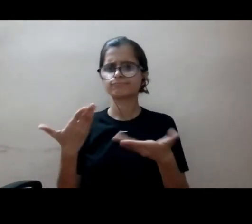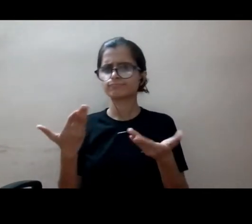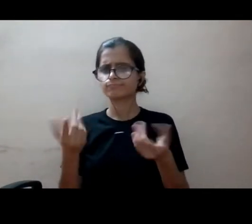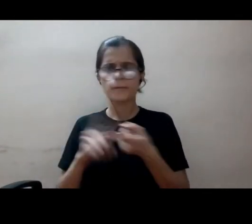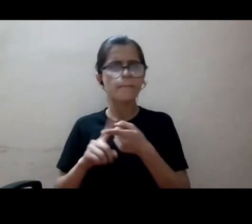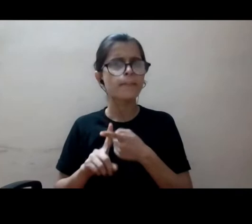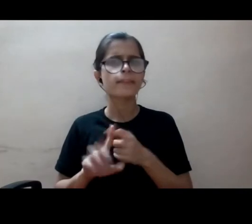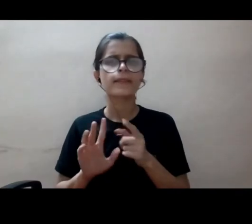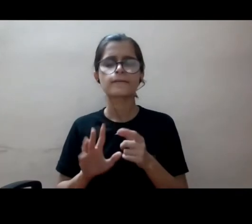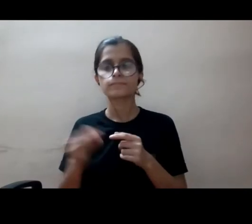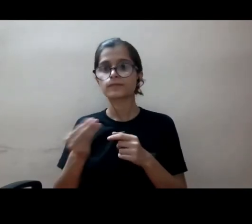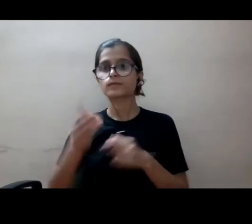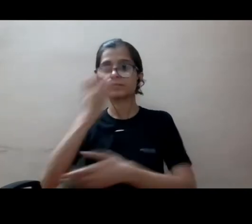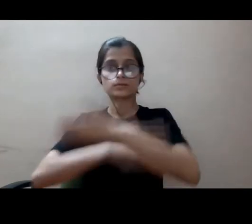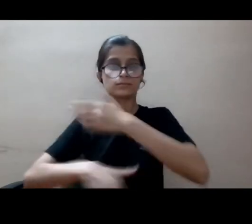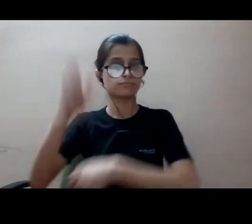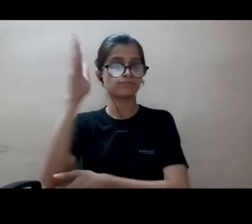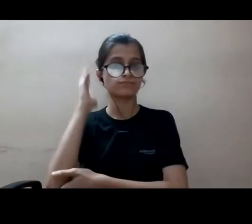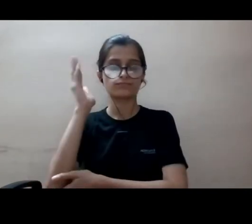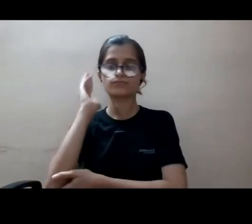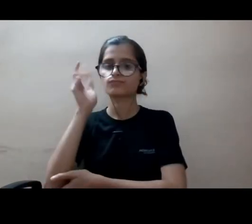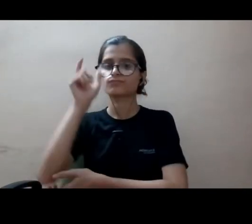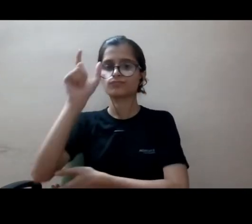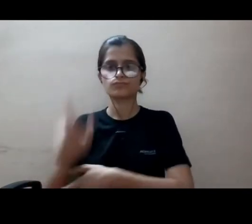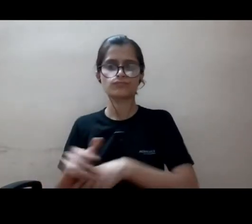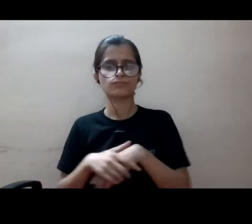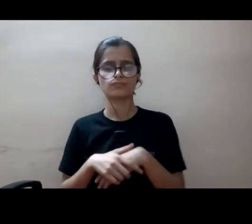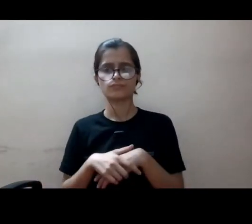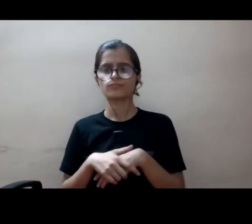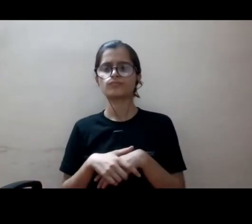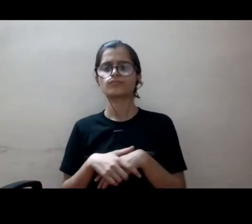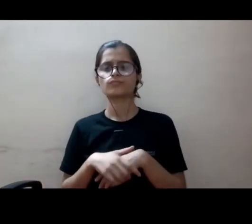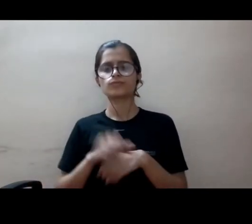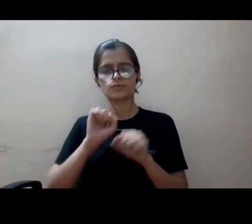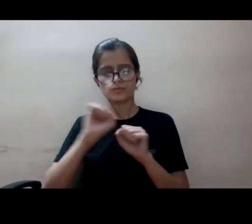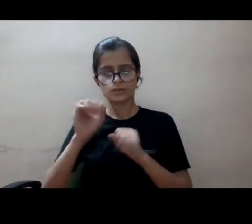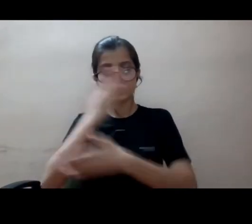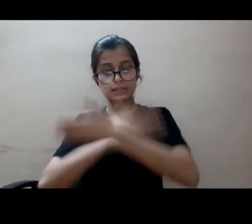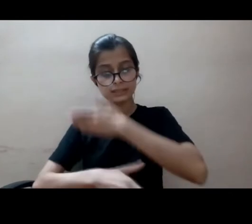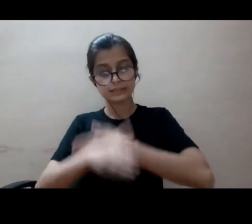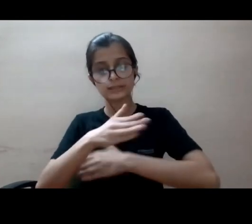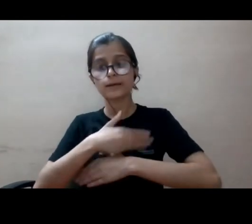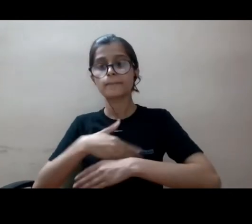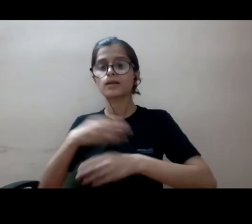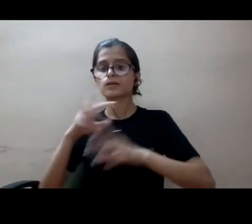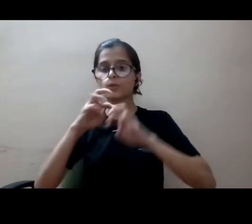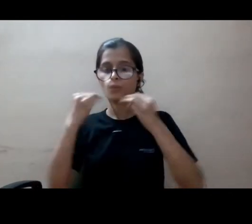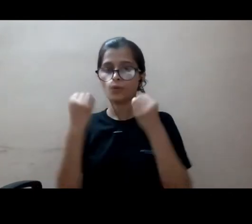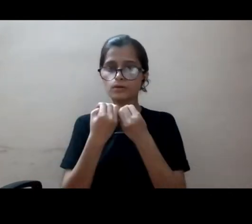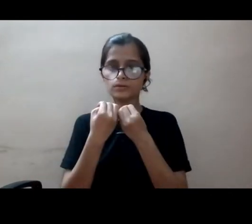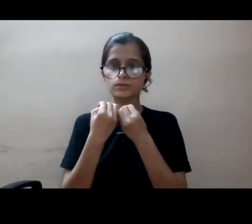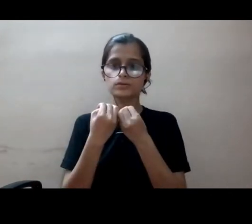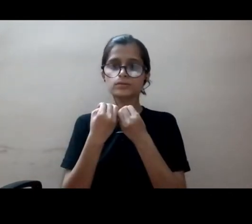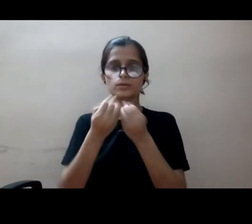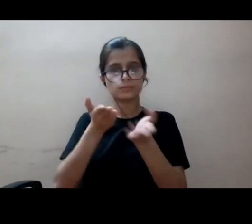Disability scholar and performance artist Petra Cuppers, referring to disability dance workshops, puts it this